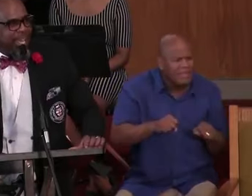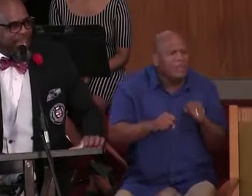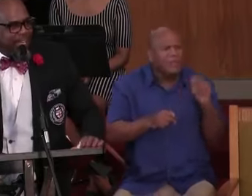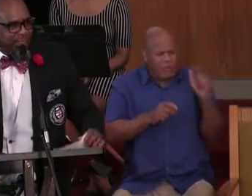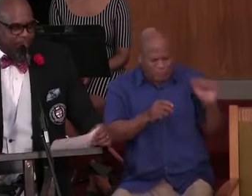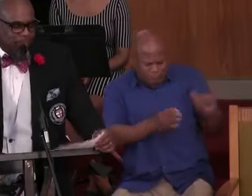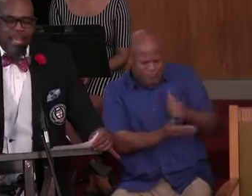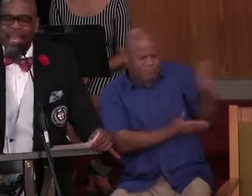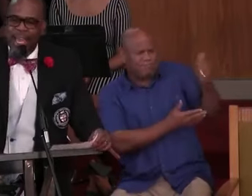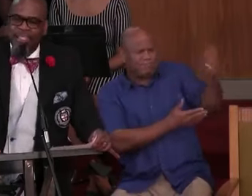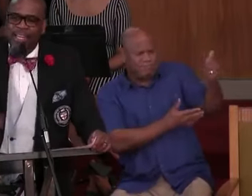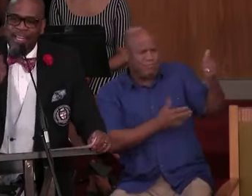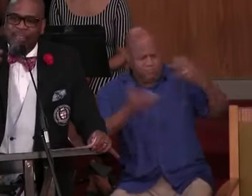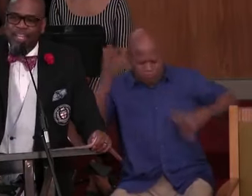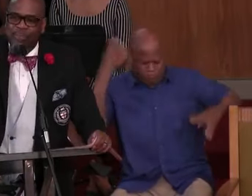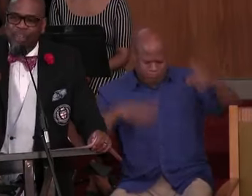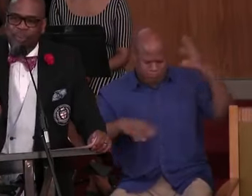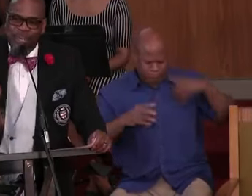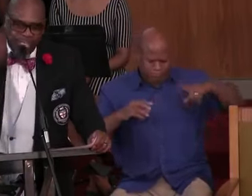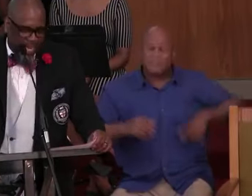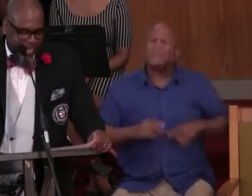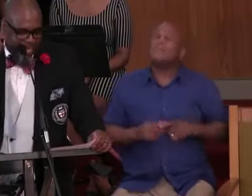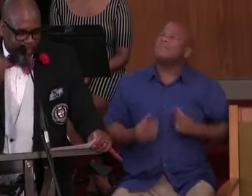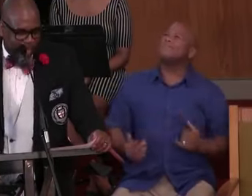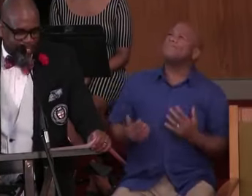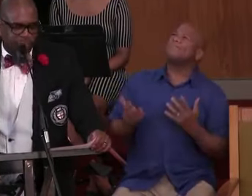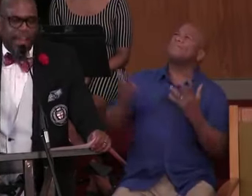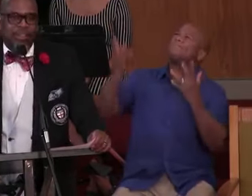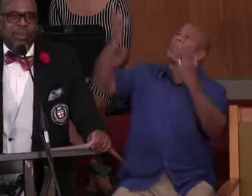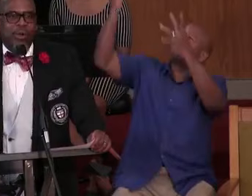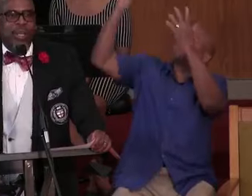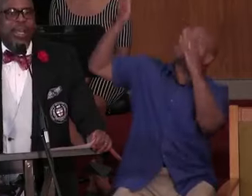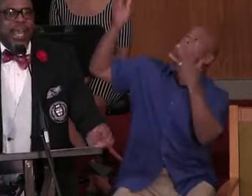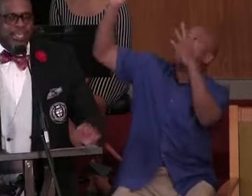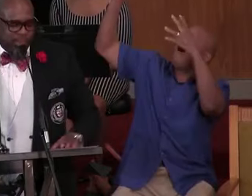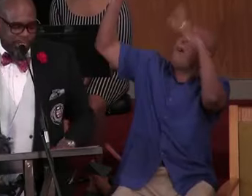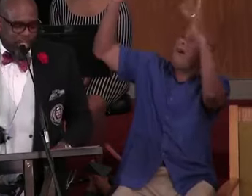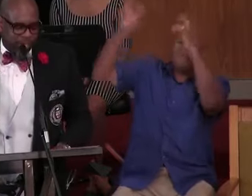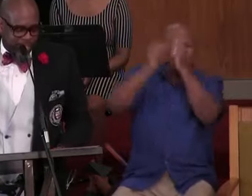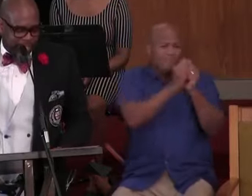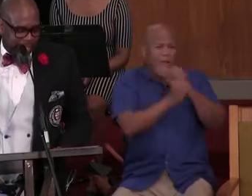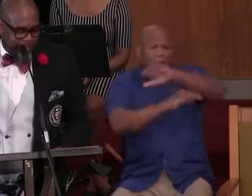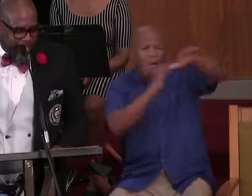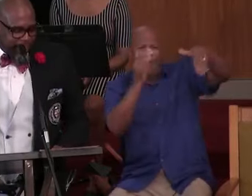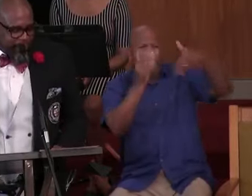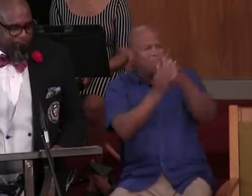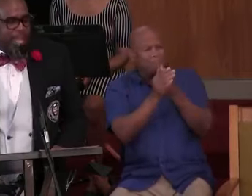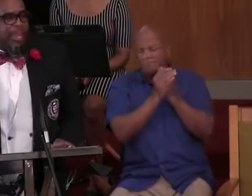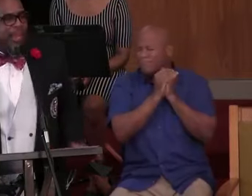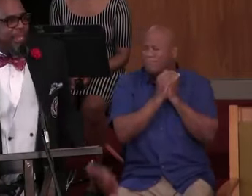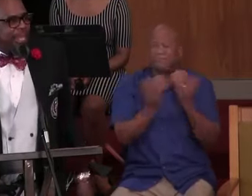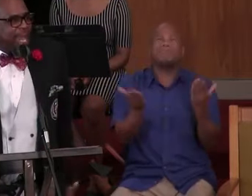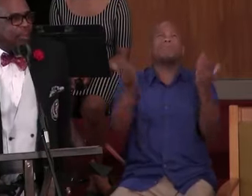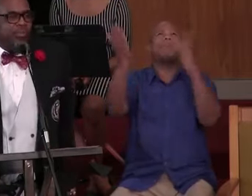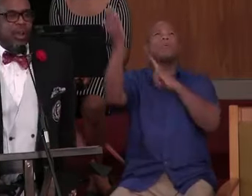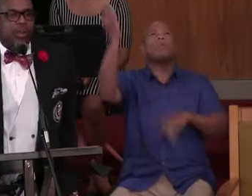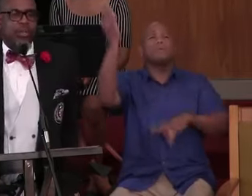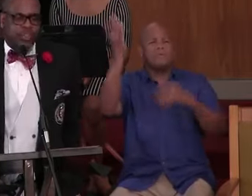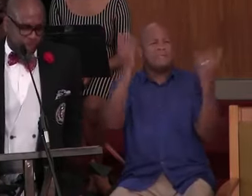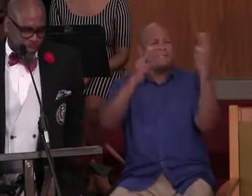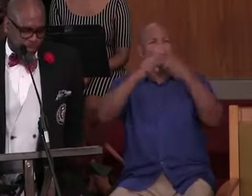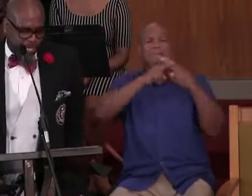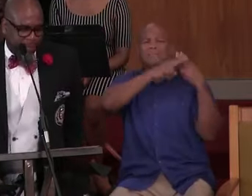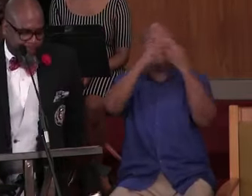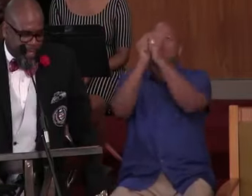dressed, and lift up your hands. Lift up your voice. Let us magnify the Lord as we exalt His name together. Coming now with our